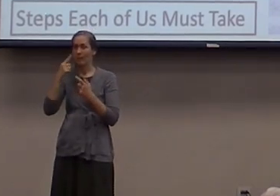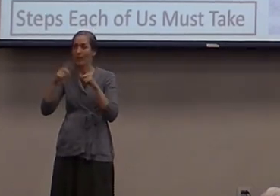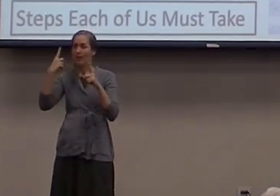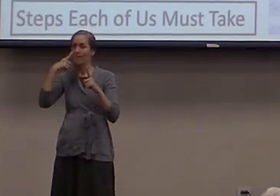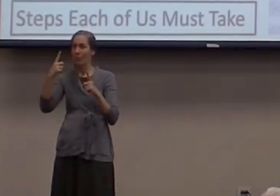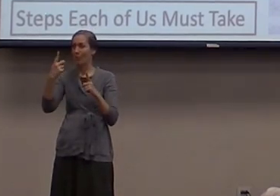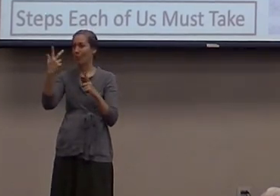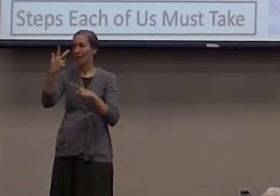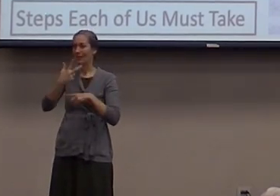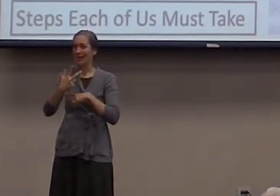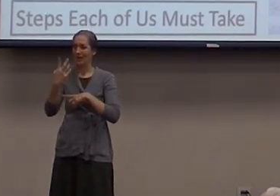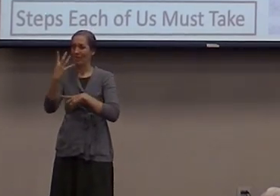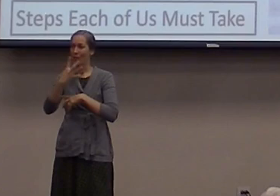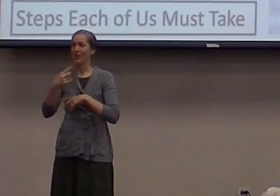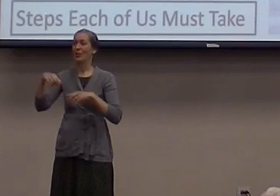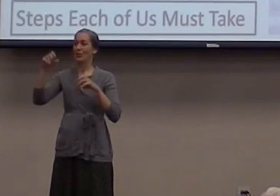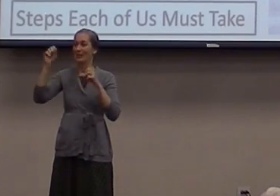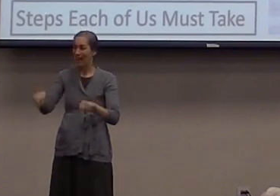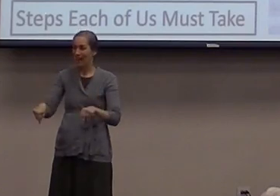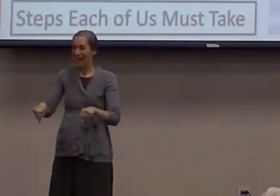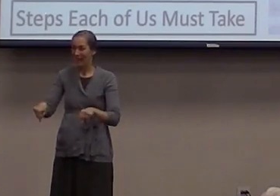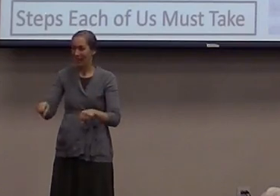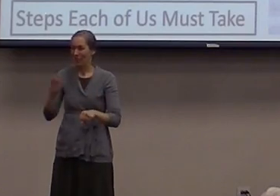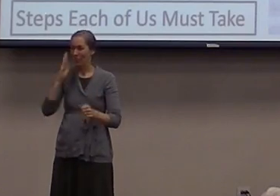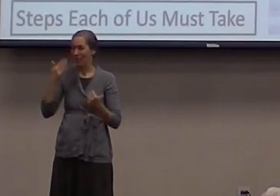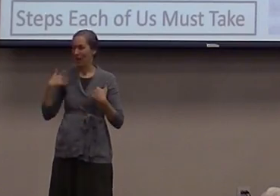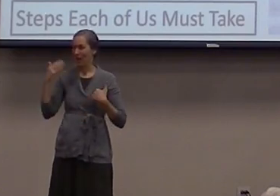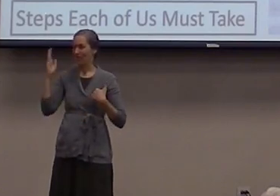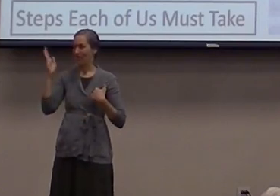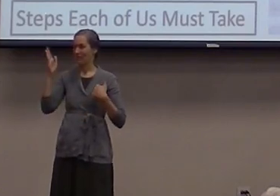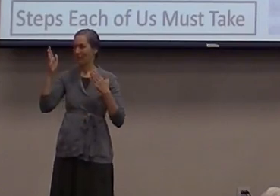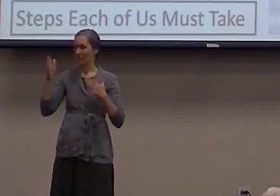We will have people speaking at 8 a.m.